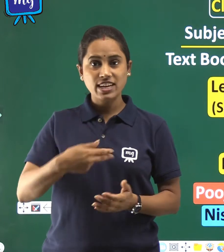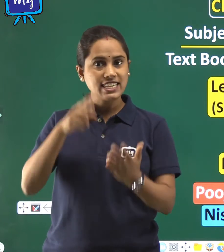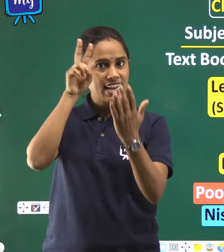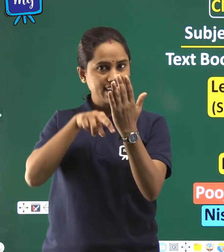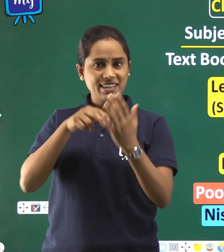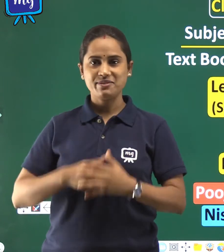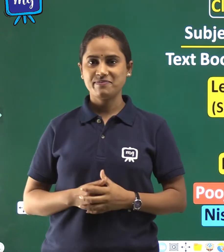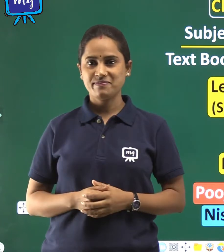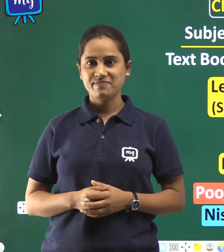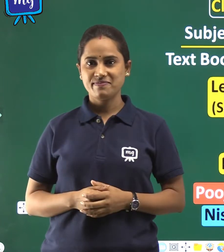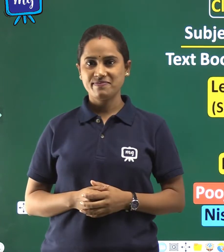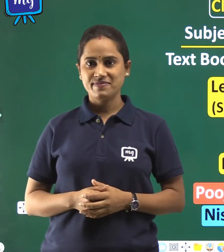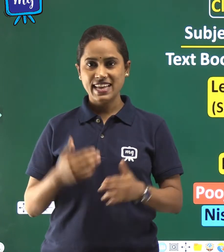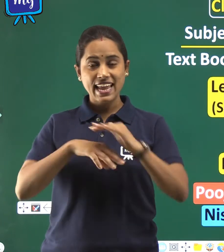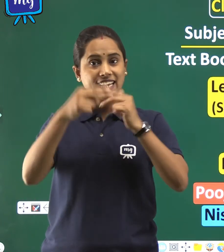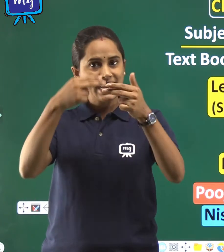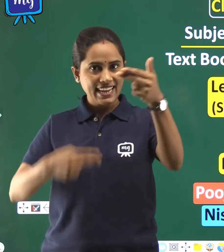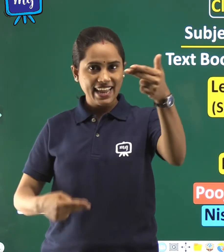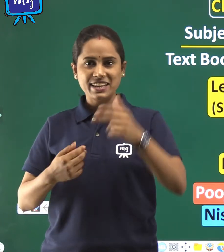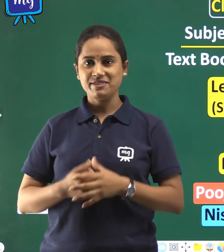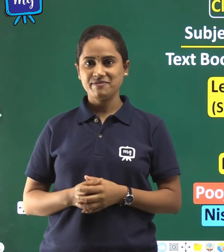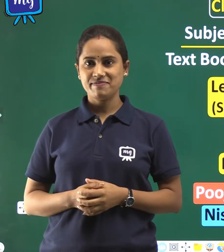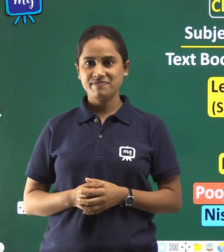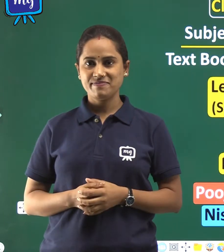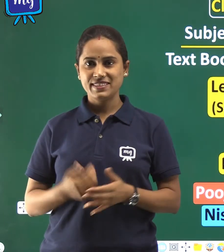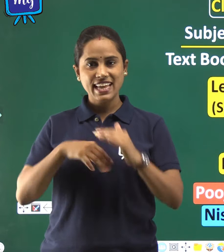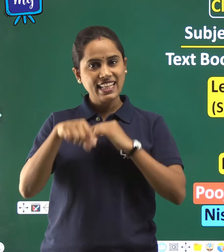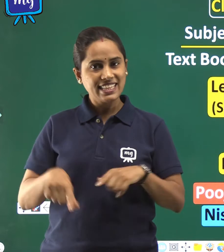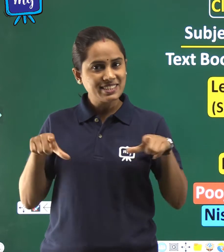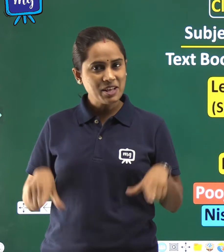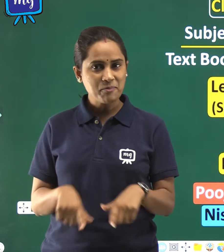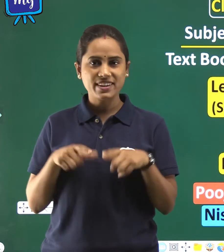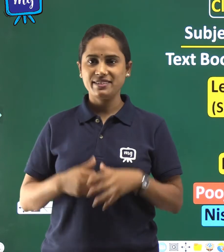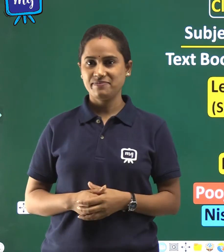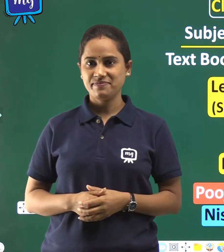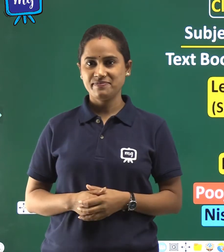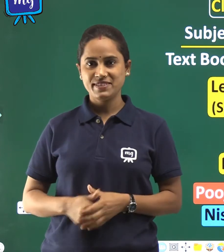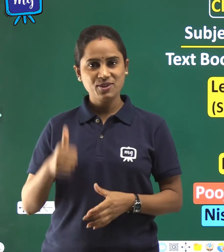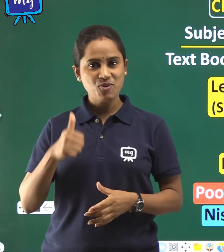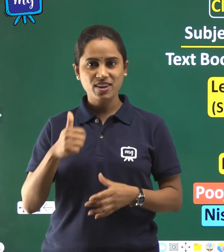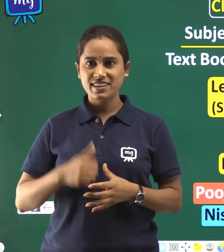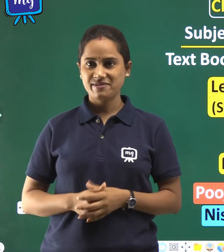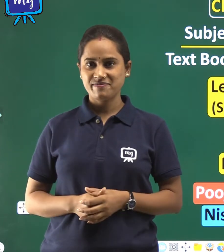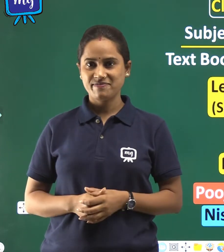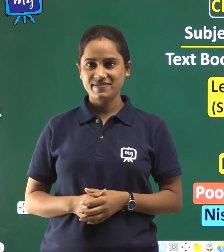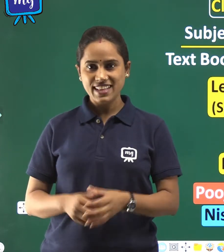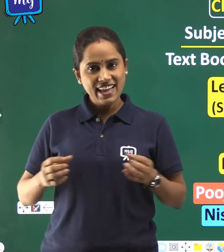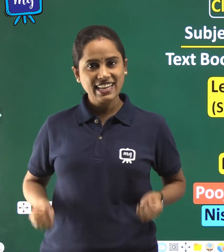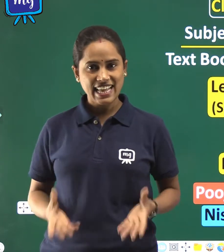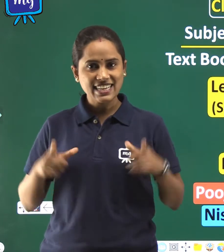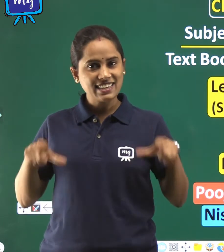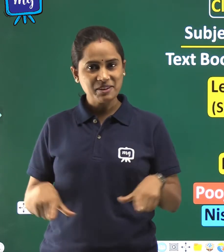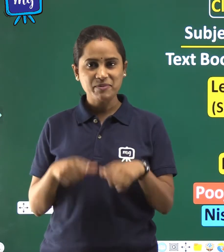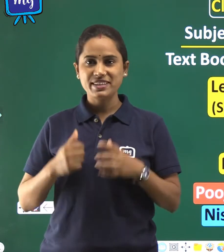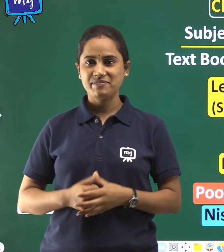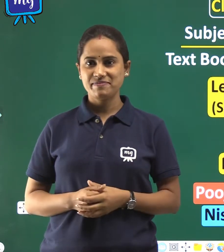read in detail in this summary. Okay, let's start